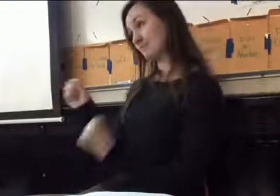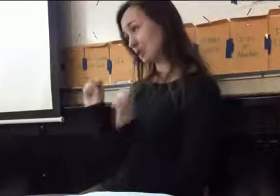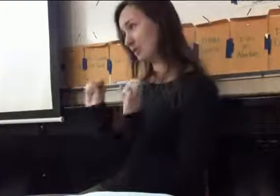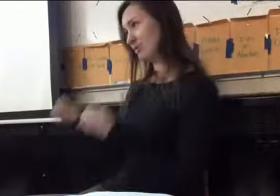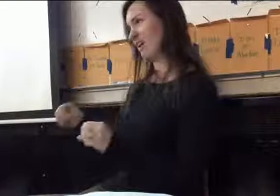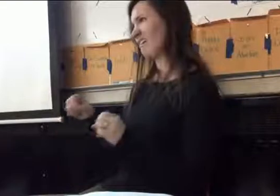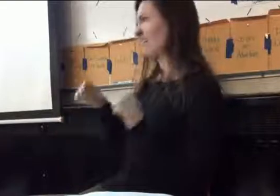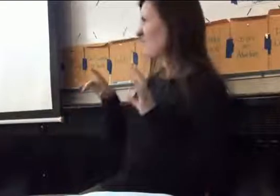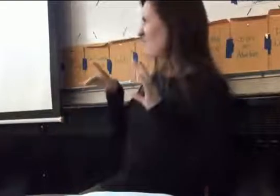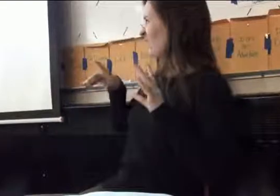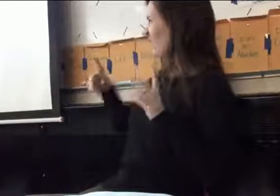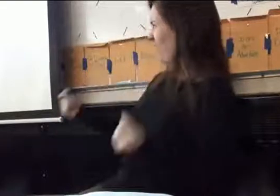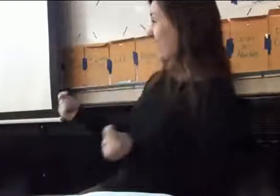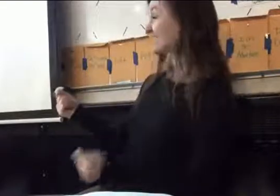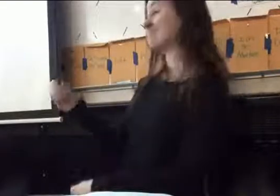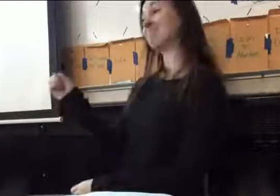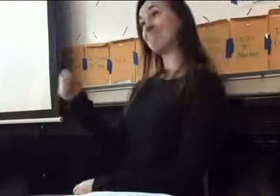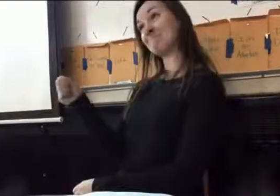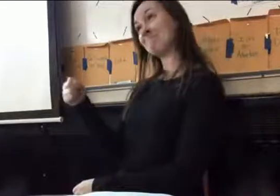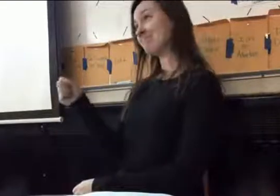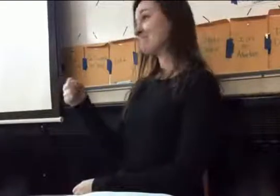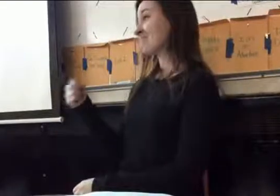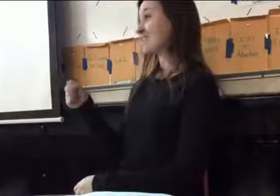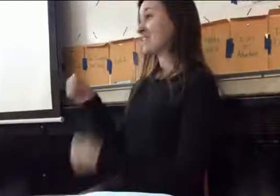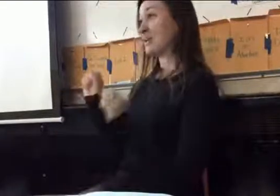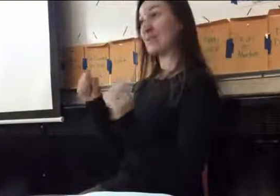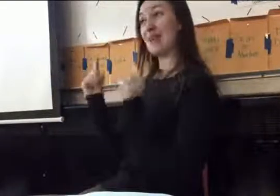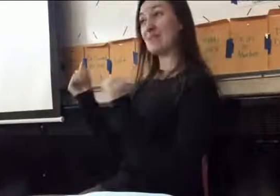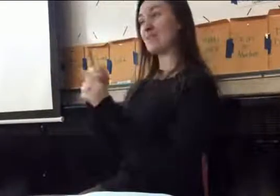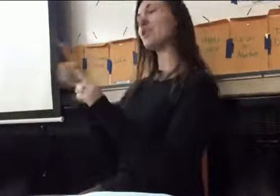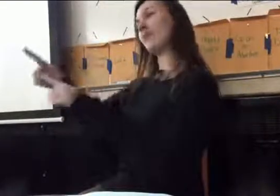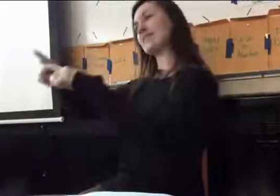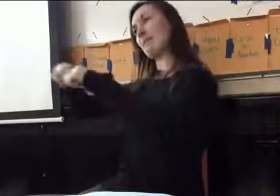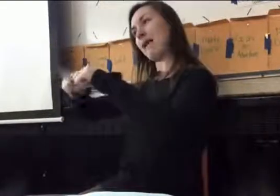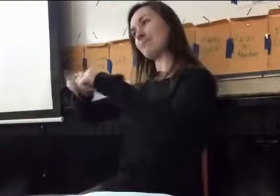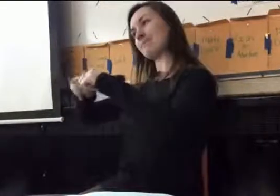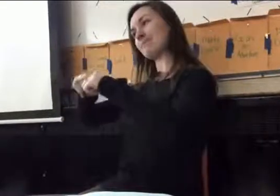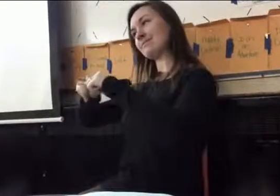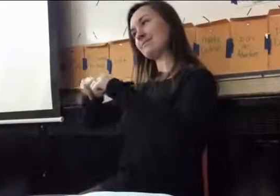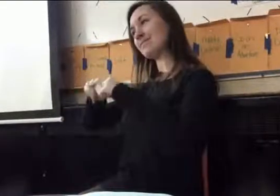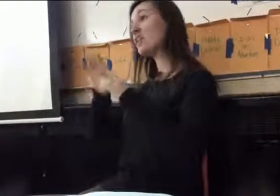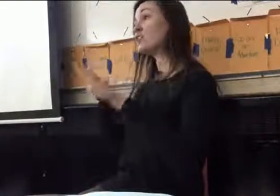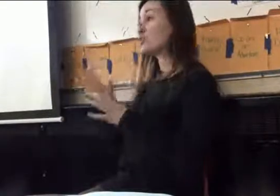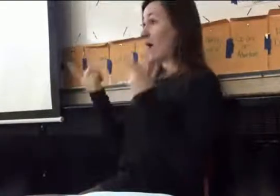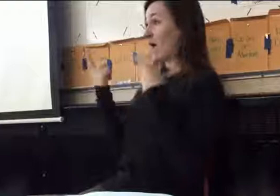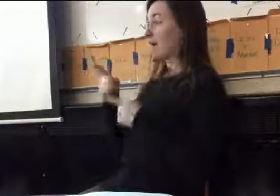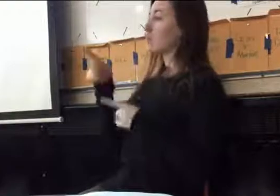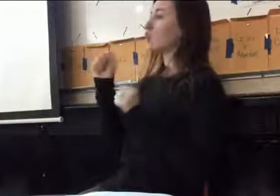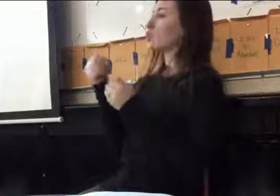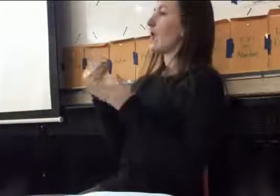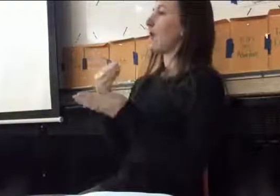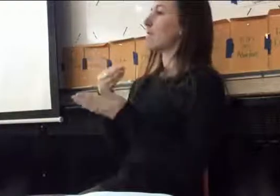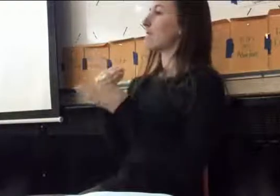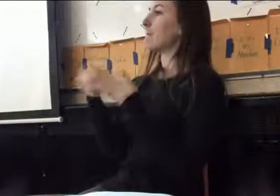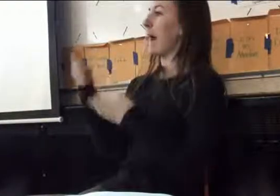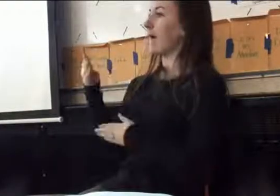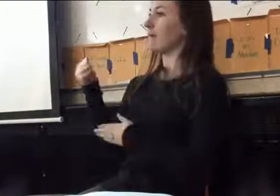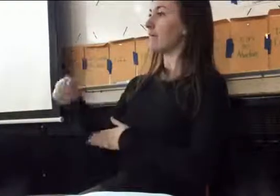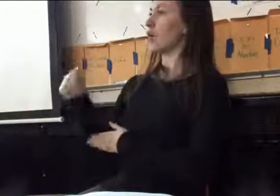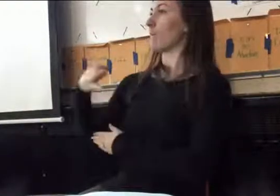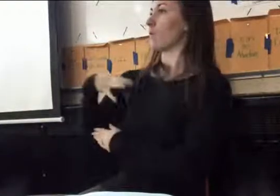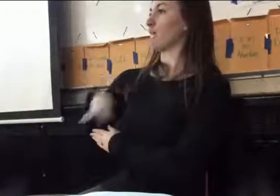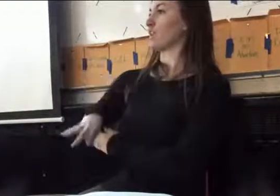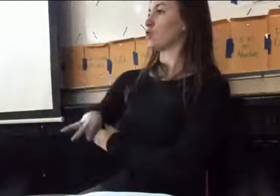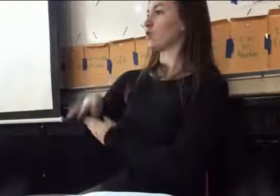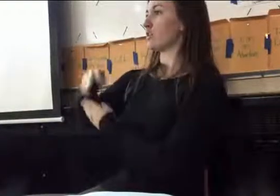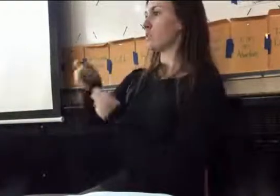Sick. Yeah. It depends. So what happens is that you can buy privileges, and depending on the severity